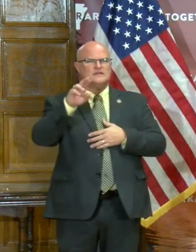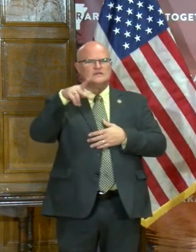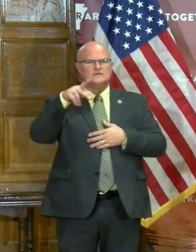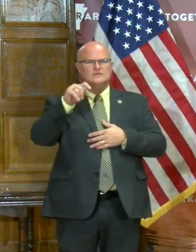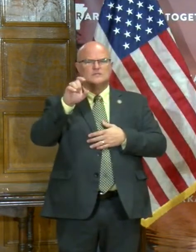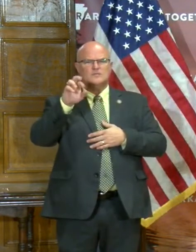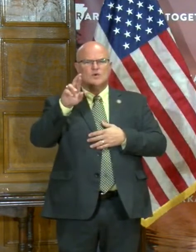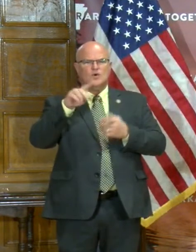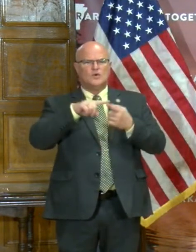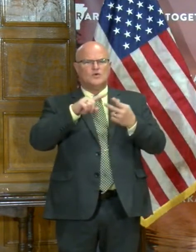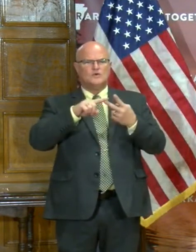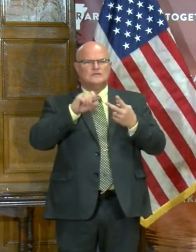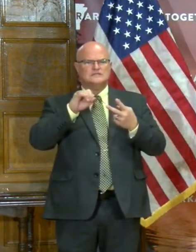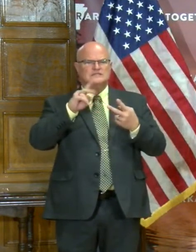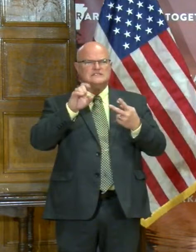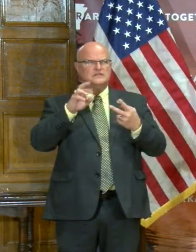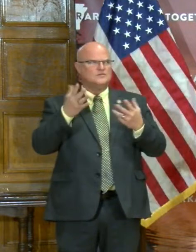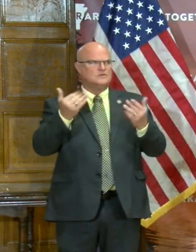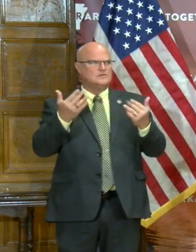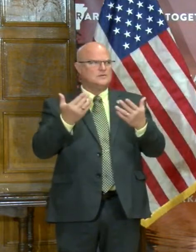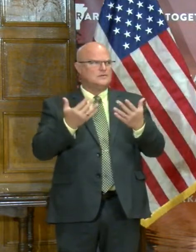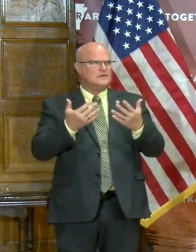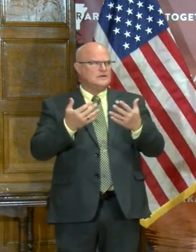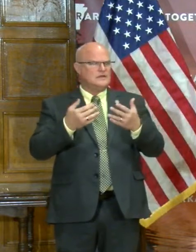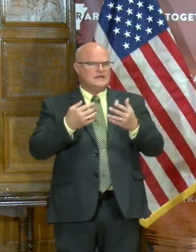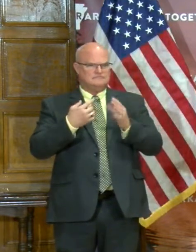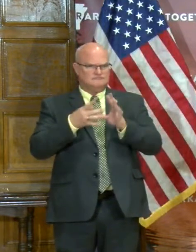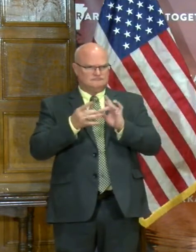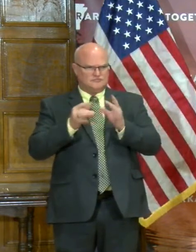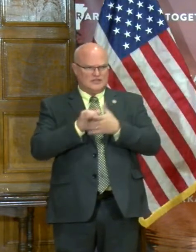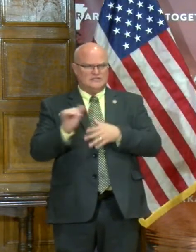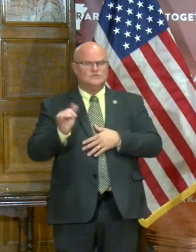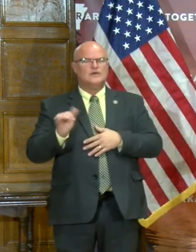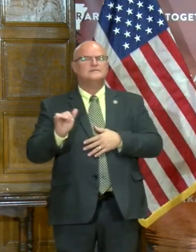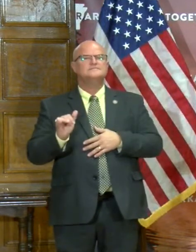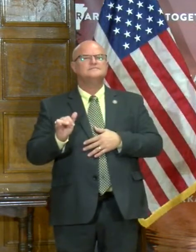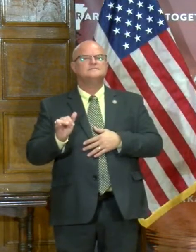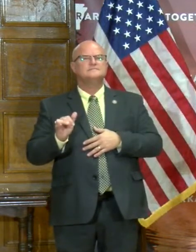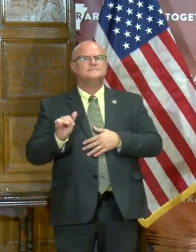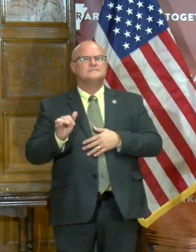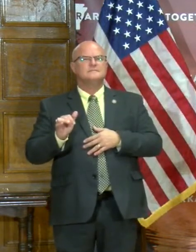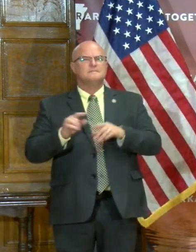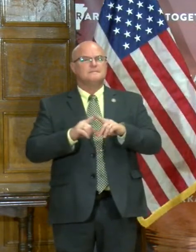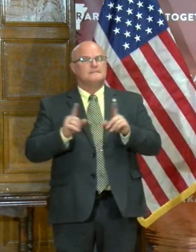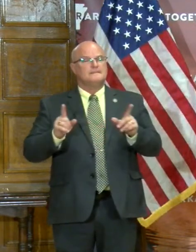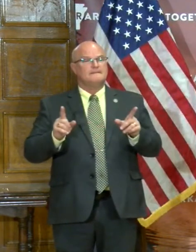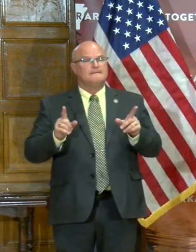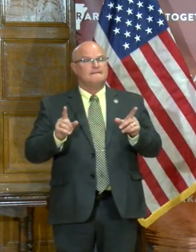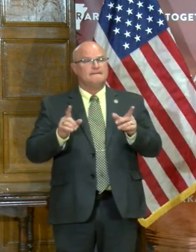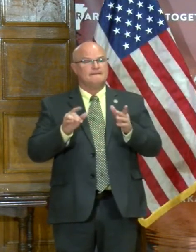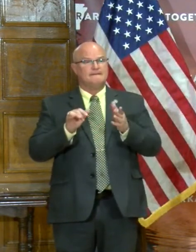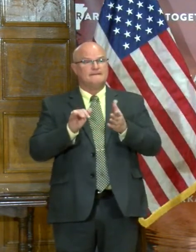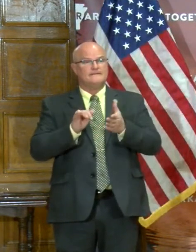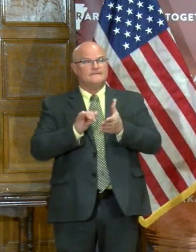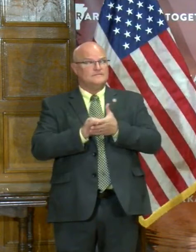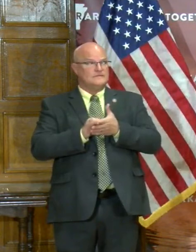or Dr. Seema, one of them, I'm going to let come up here and address that as well. But